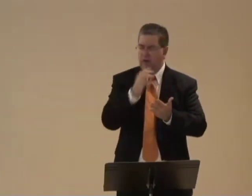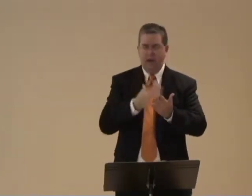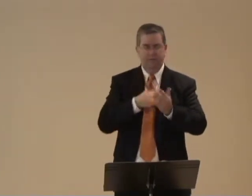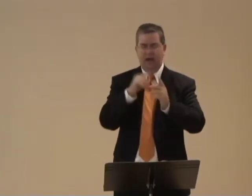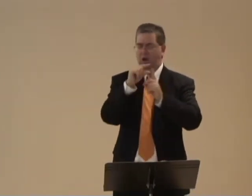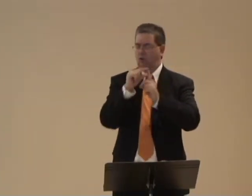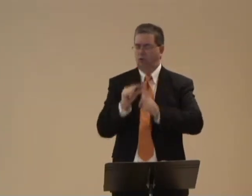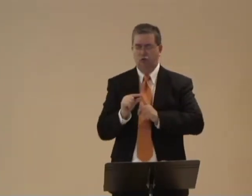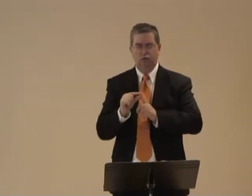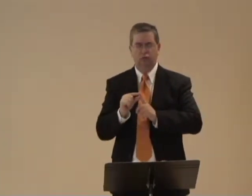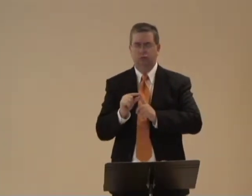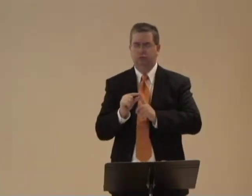we read your word.